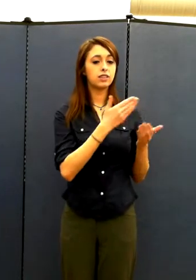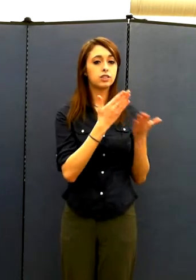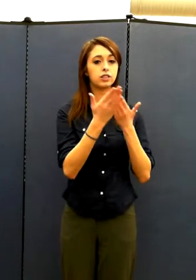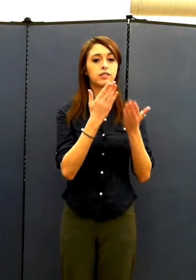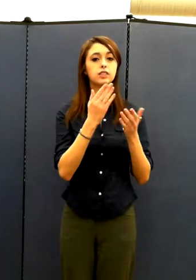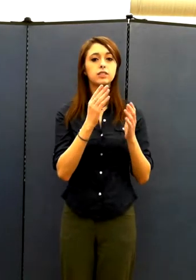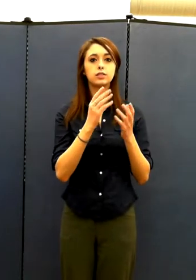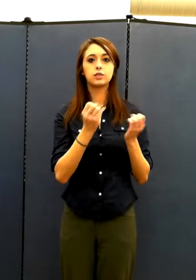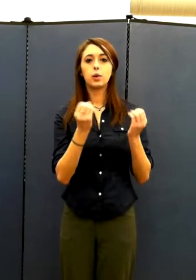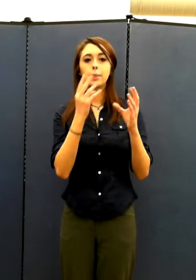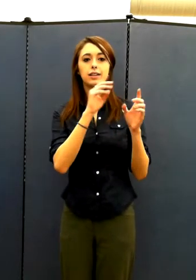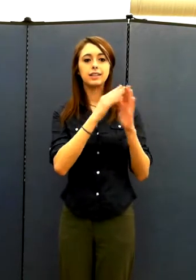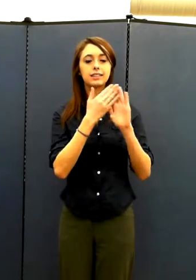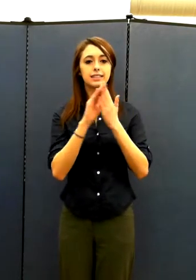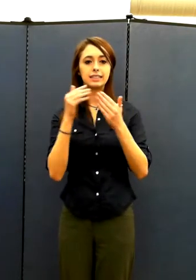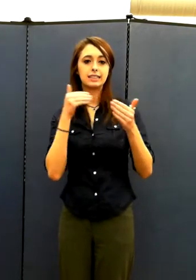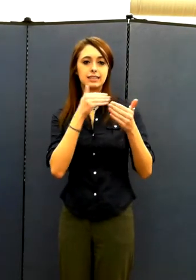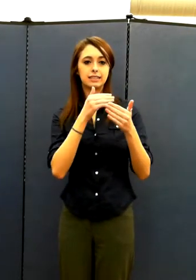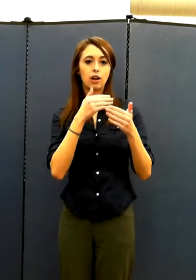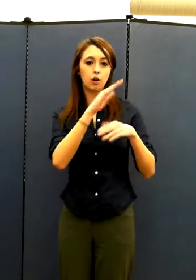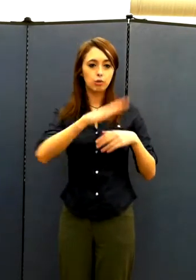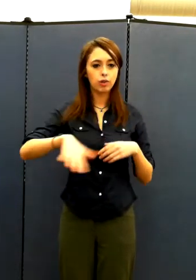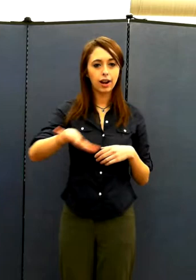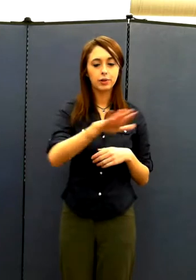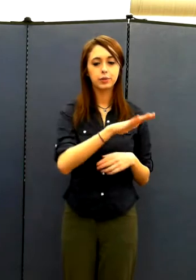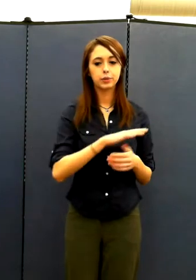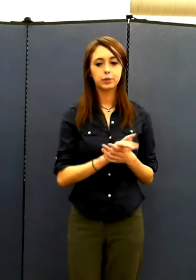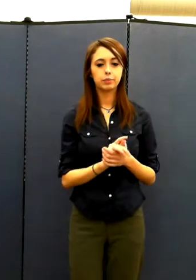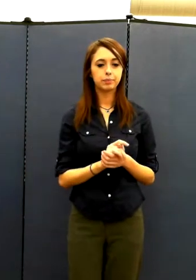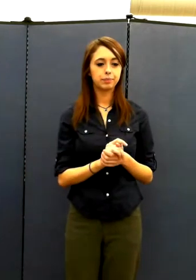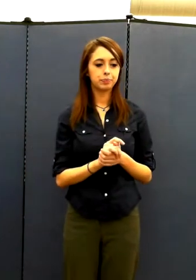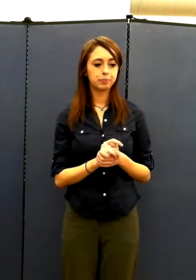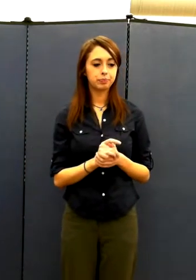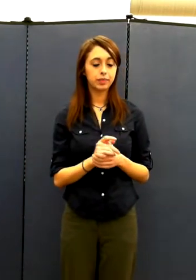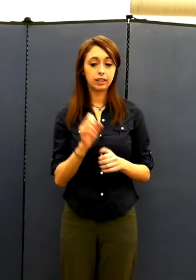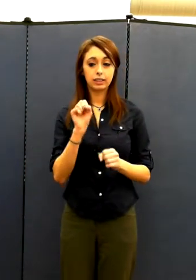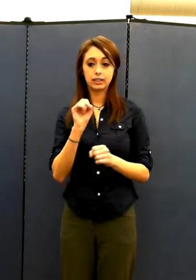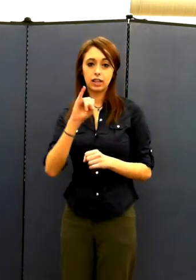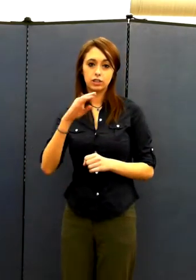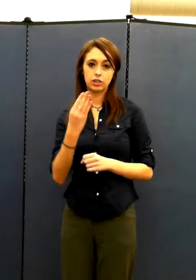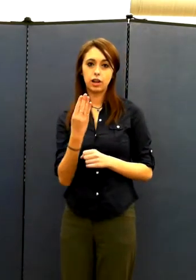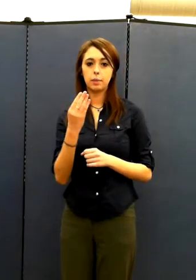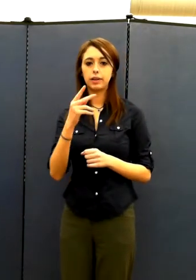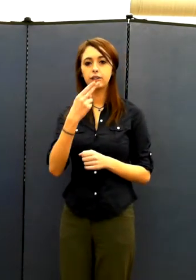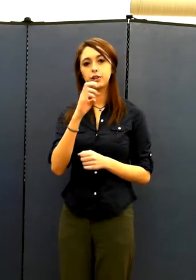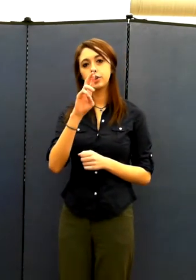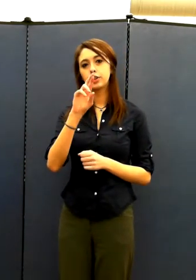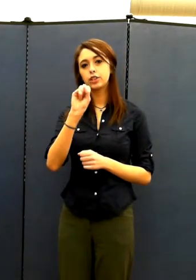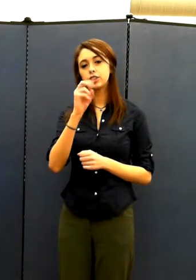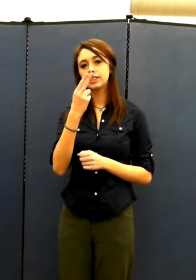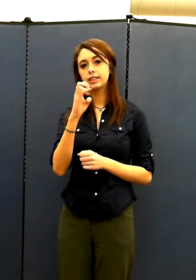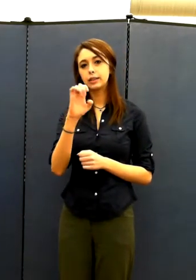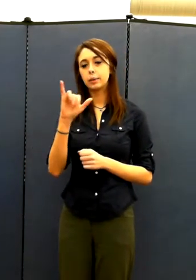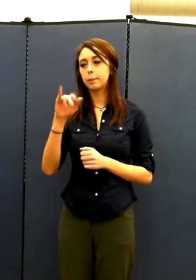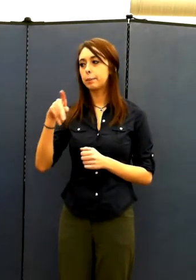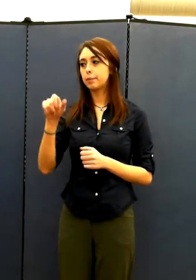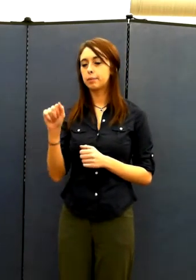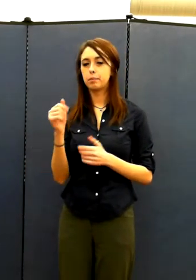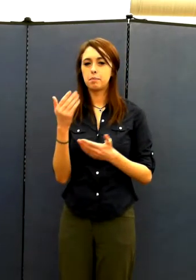they may ask you for a job. Hey, there's a job in Hershey, Pennsylvania, but let's say you live like 3 hours, but you're thinking, oh, okay, you know what,